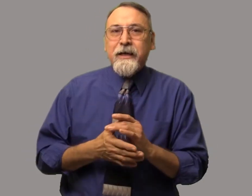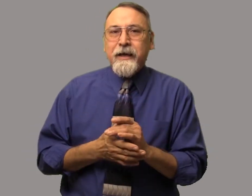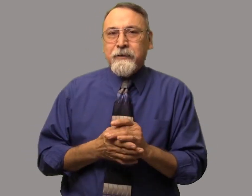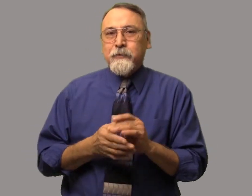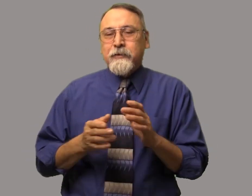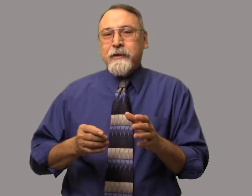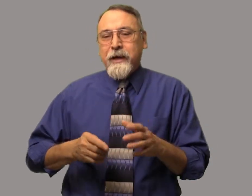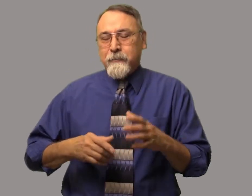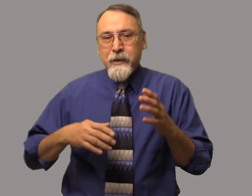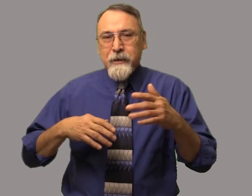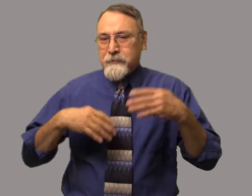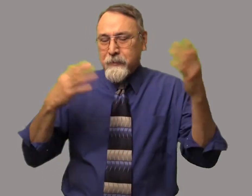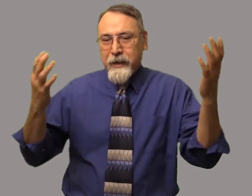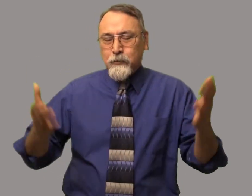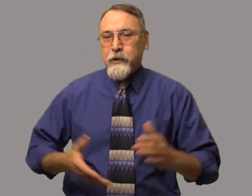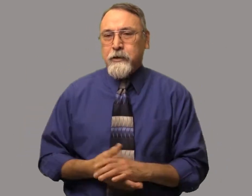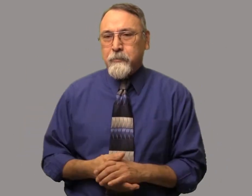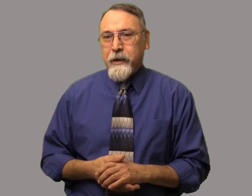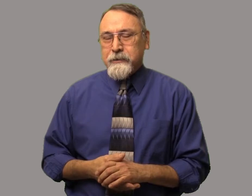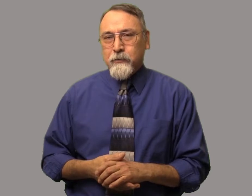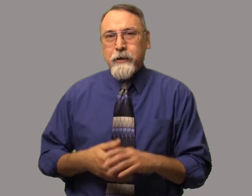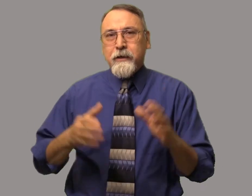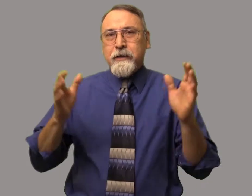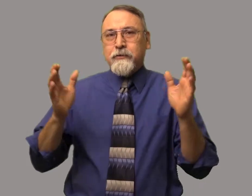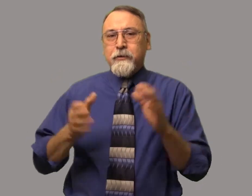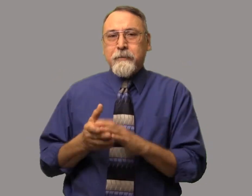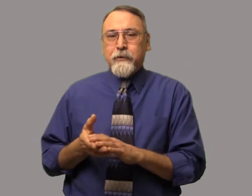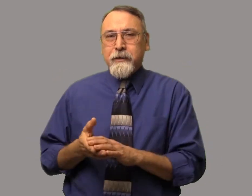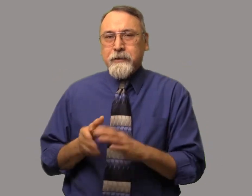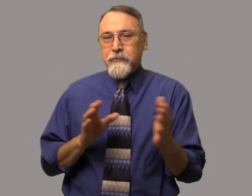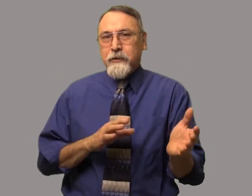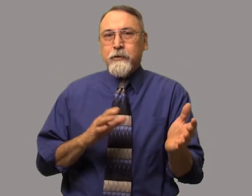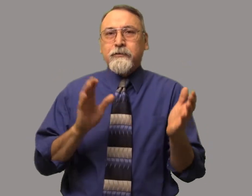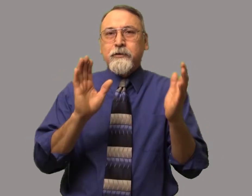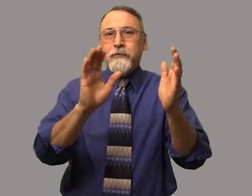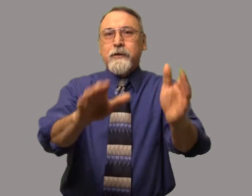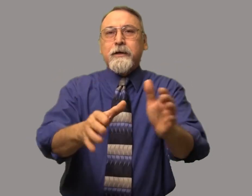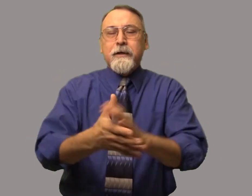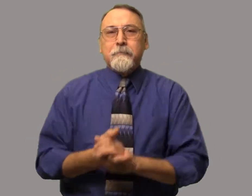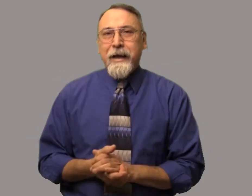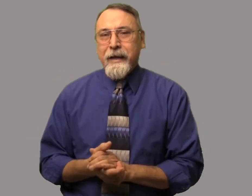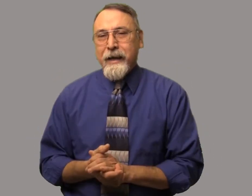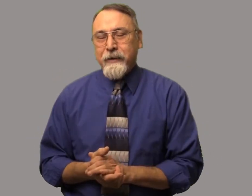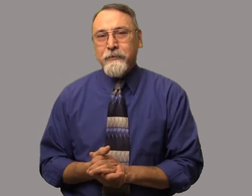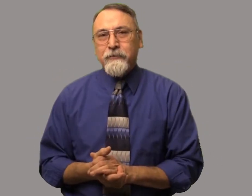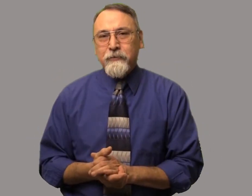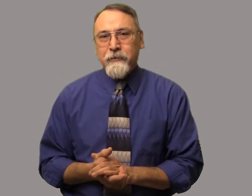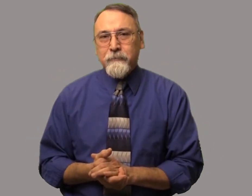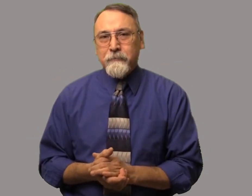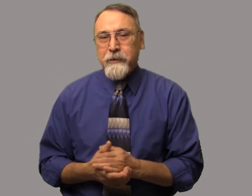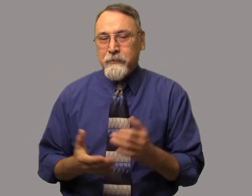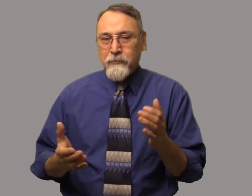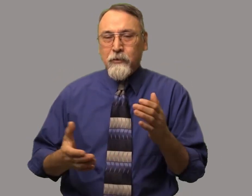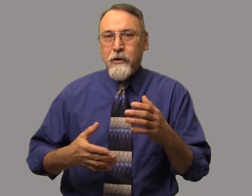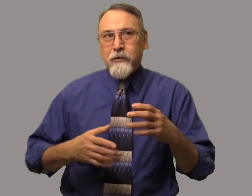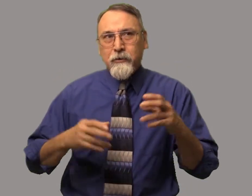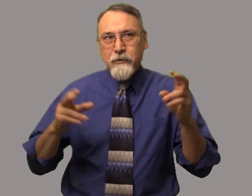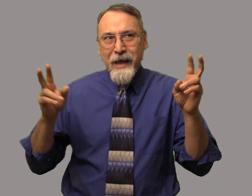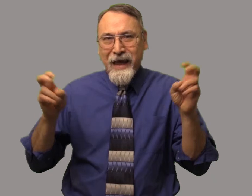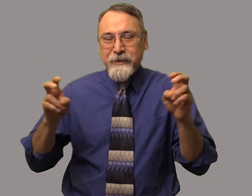a specific item. Some guy's working on a project, well, he's through with that project, so he wants to back it out of the system because it's no longer